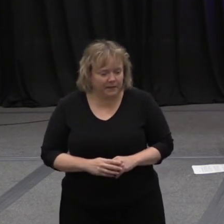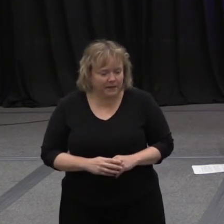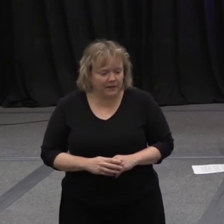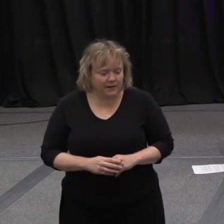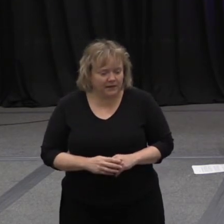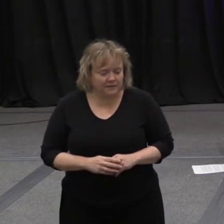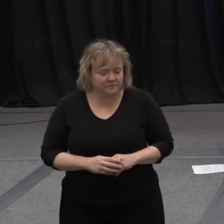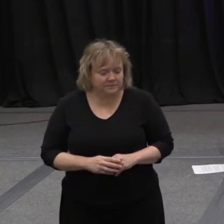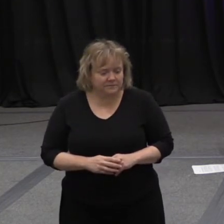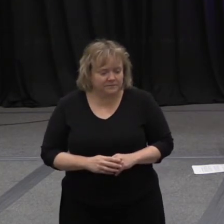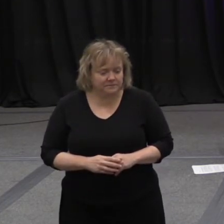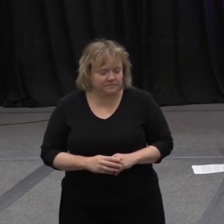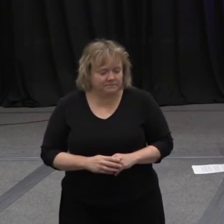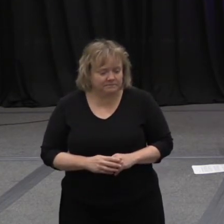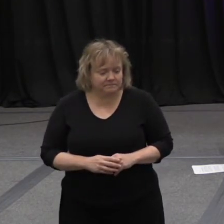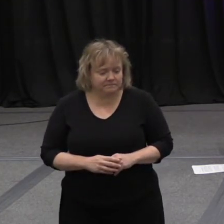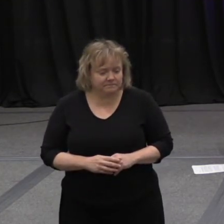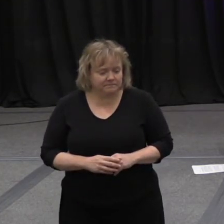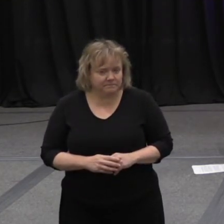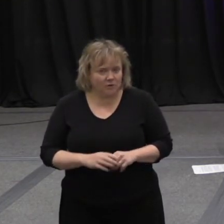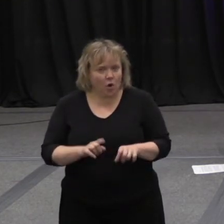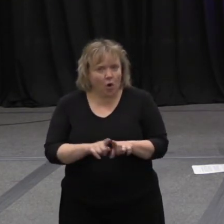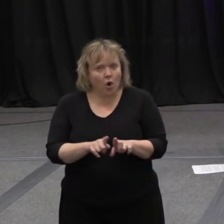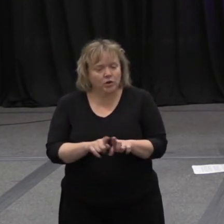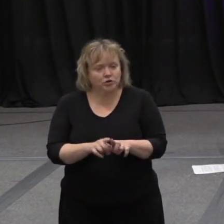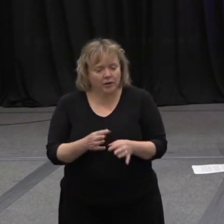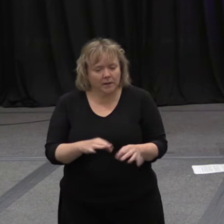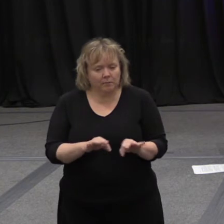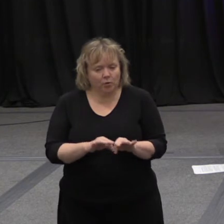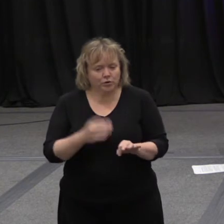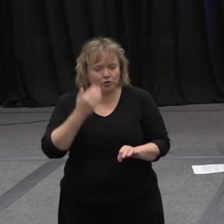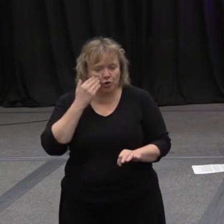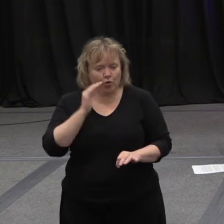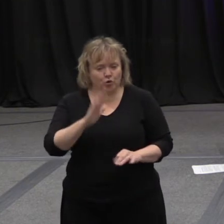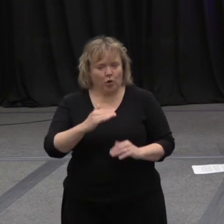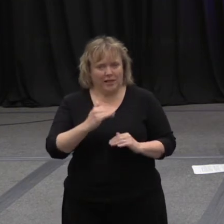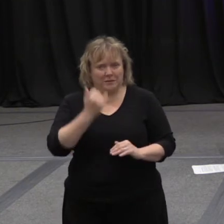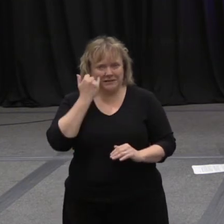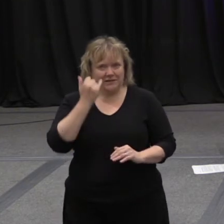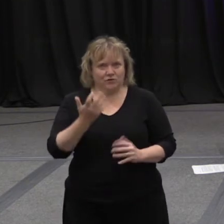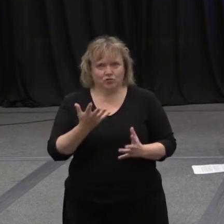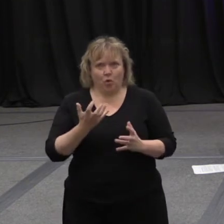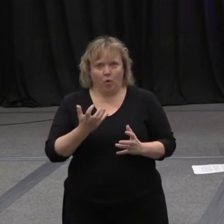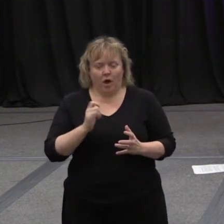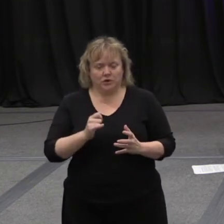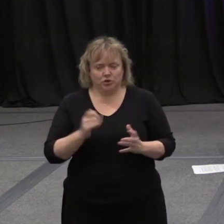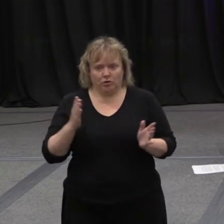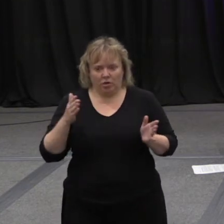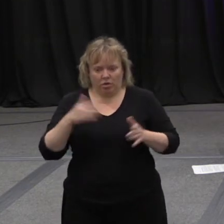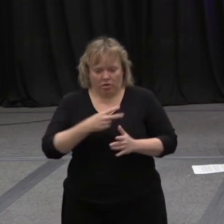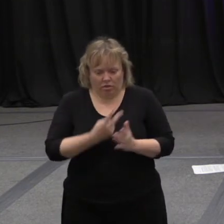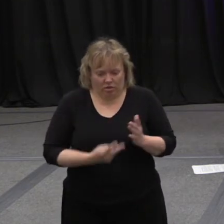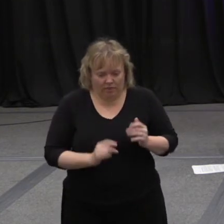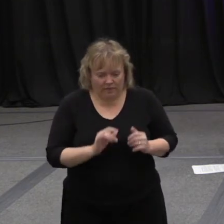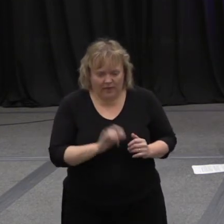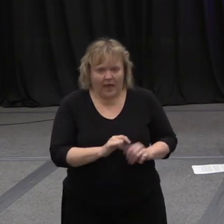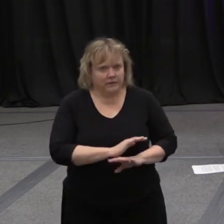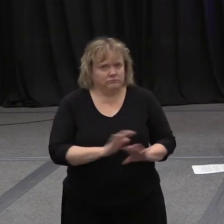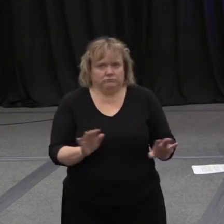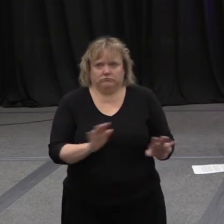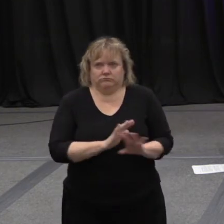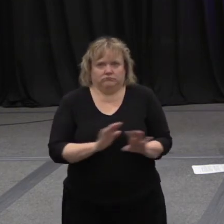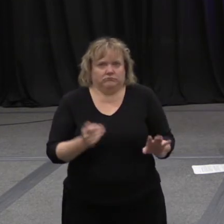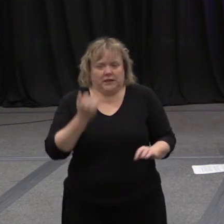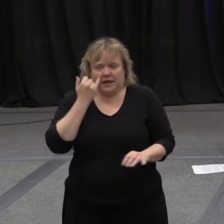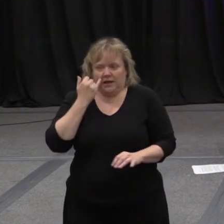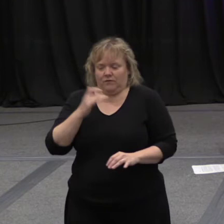But also sort of know your limits. And if that's not a place you want to go, it's not going to be the best book for you.